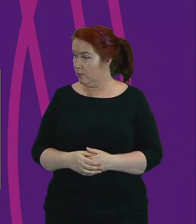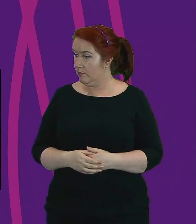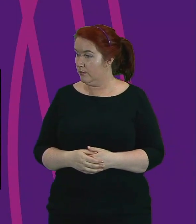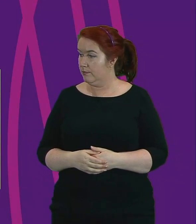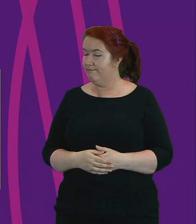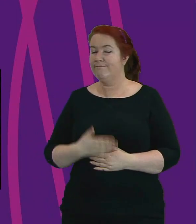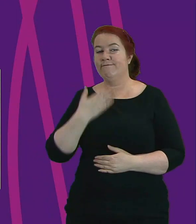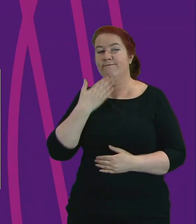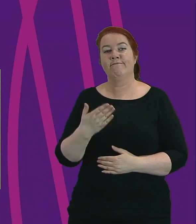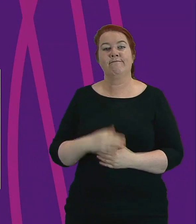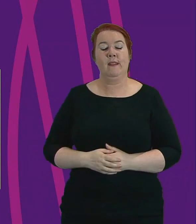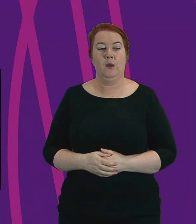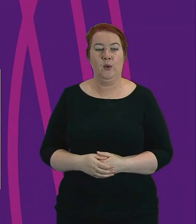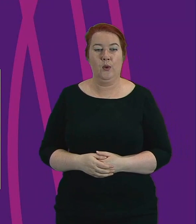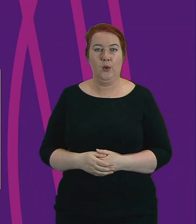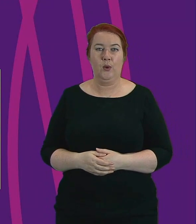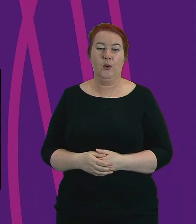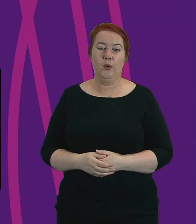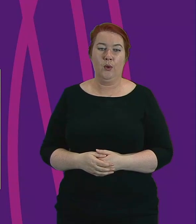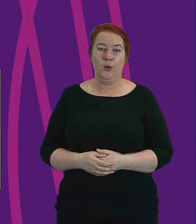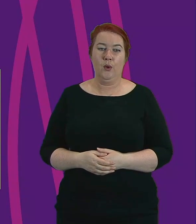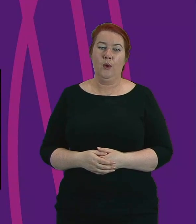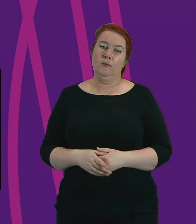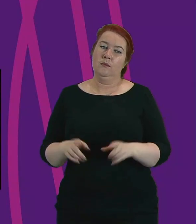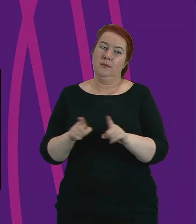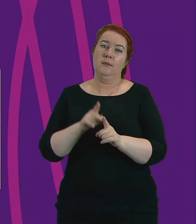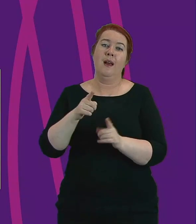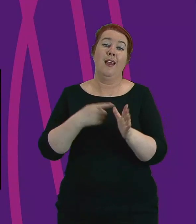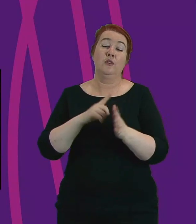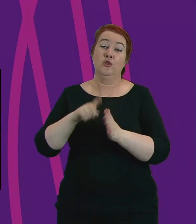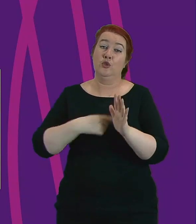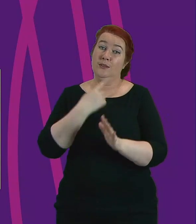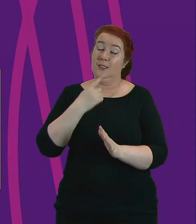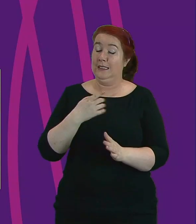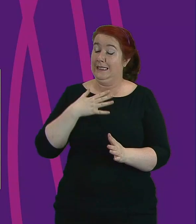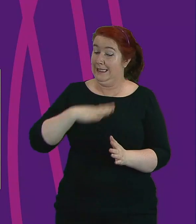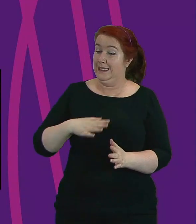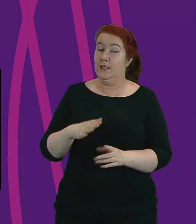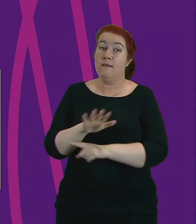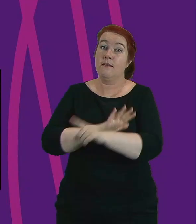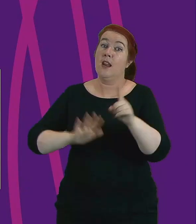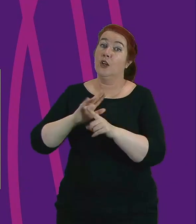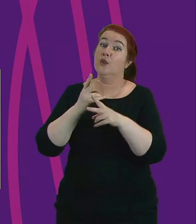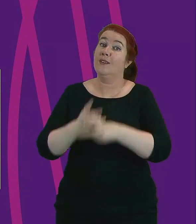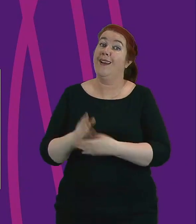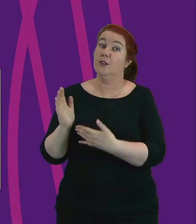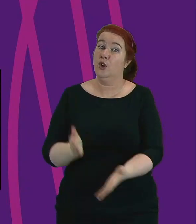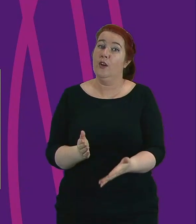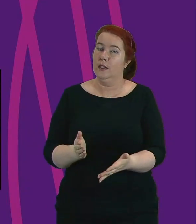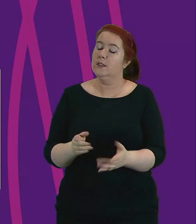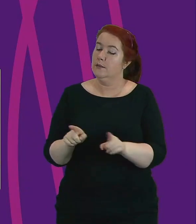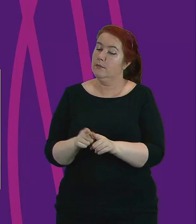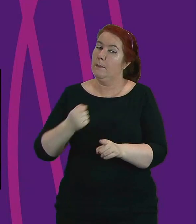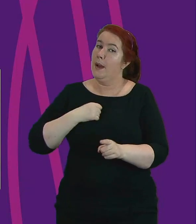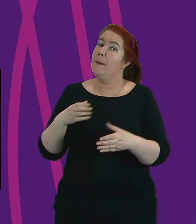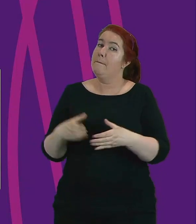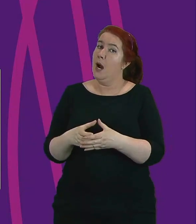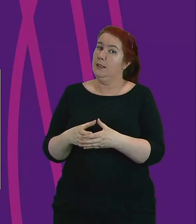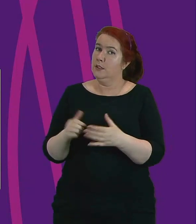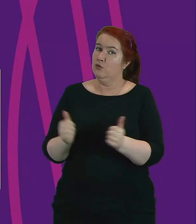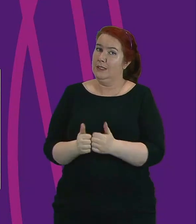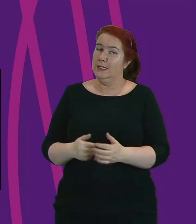start by echoing the very eloquent words of Alison Johnson there about the need for a national care service? It is a view shared by my party. I also